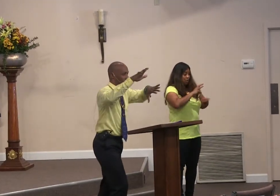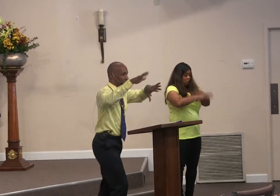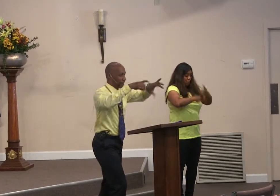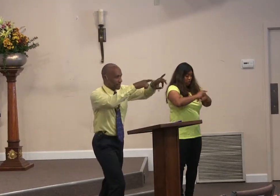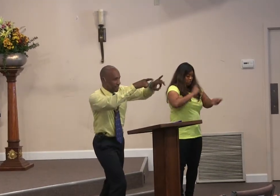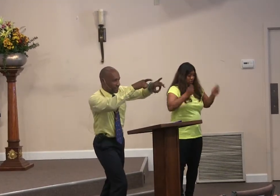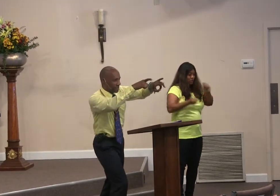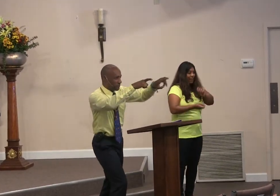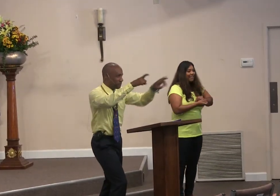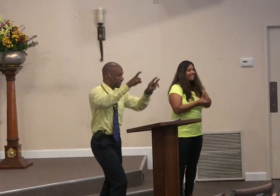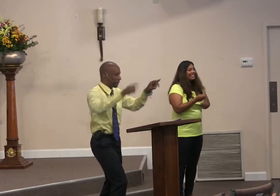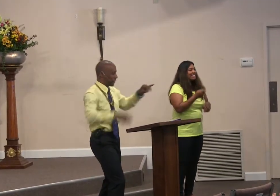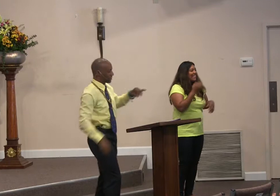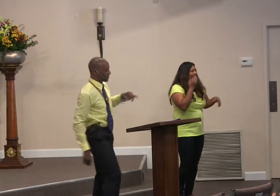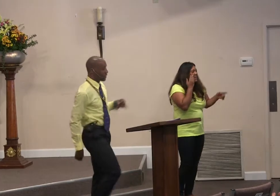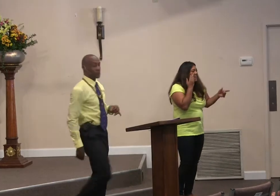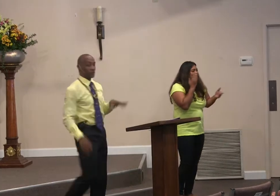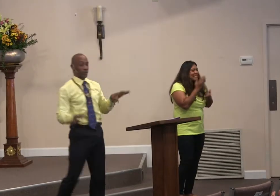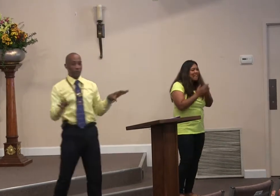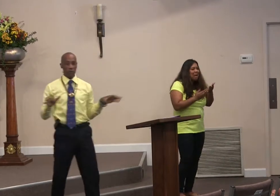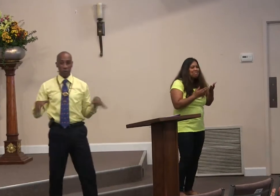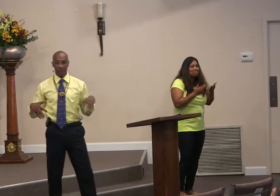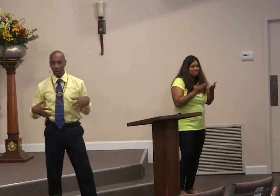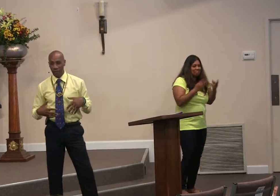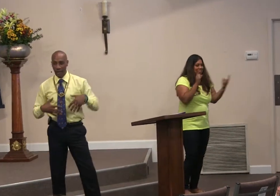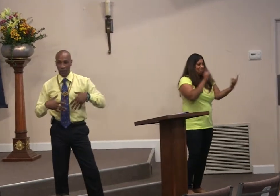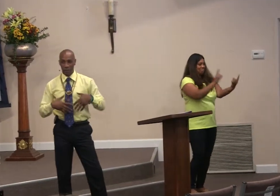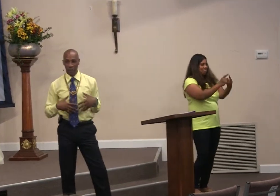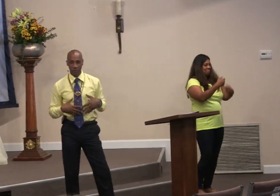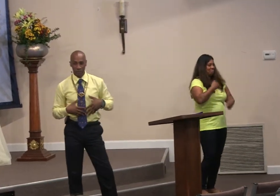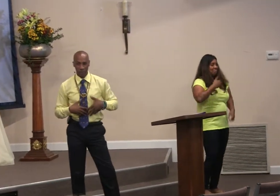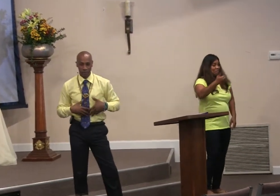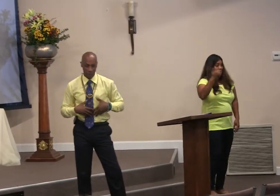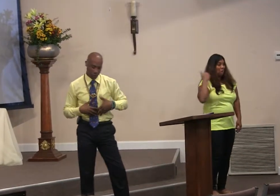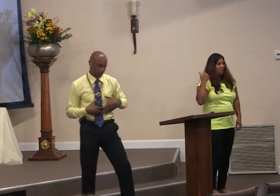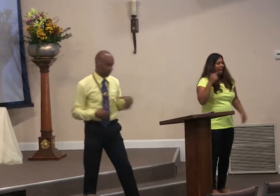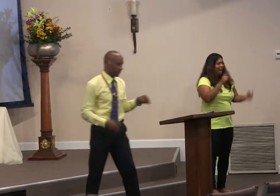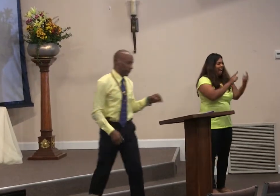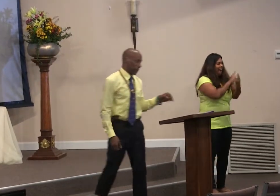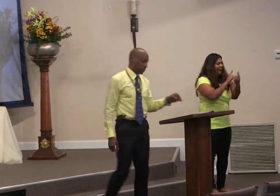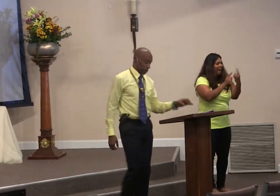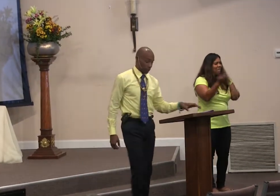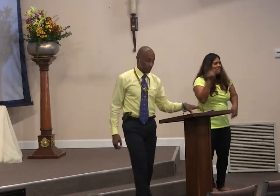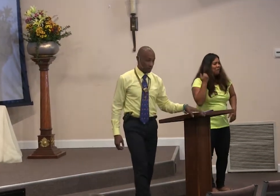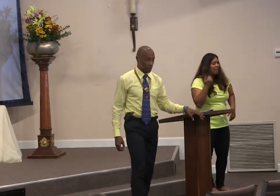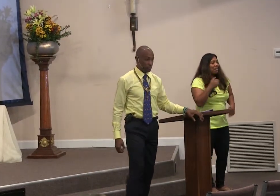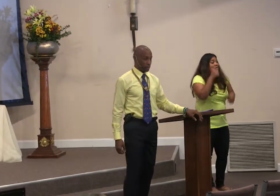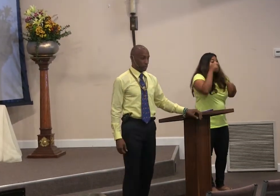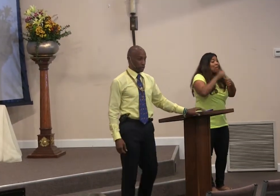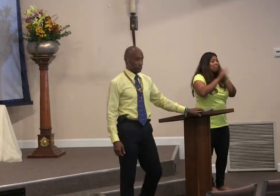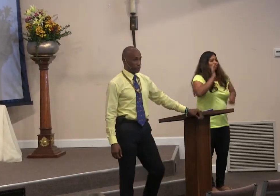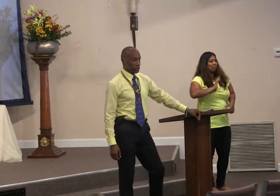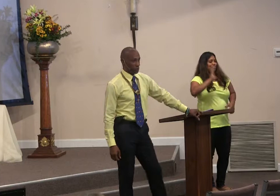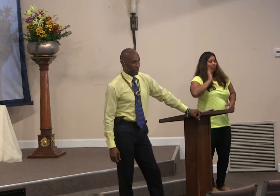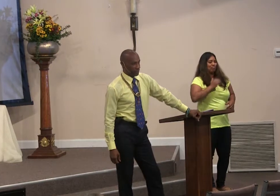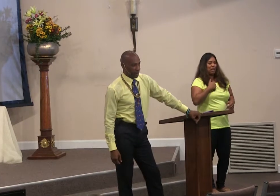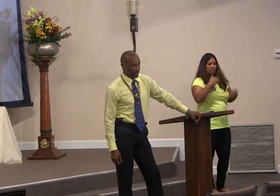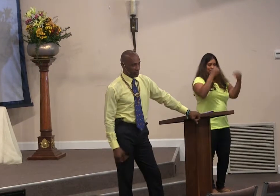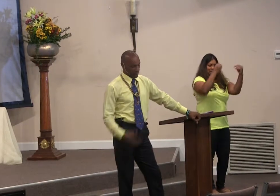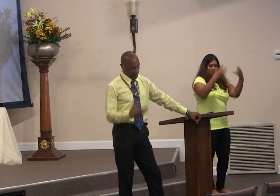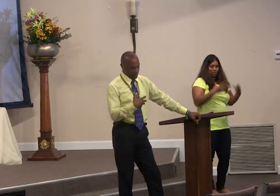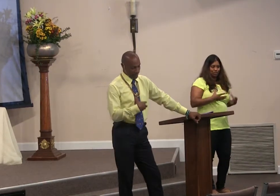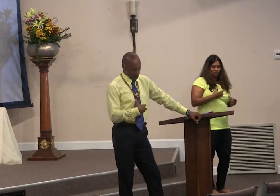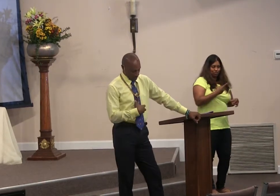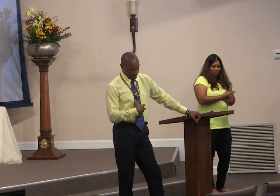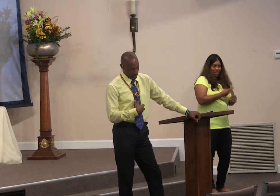spoken in various places, I see some familiar faces, so some of you already know that I used to be a public school teacher. So at this moment, the public school teacher in me